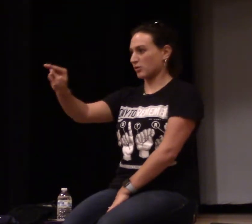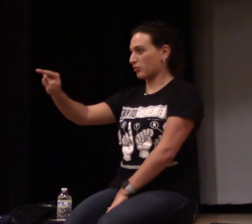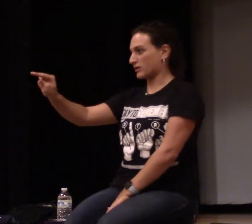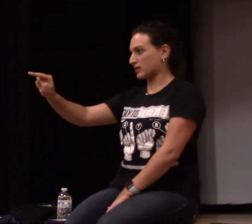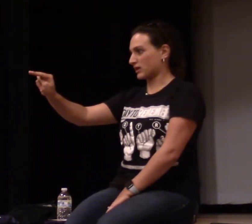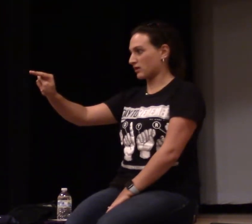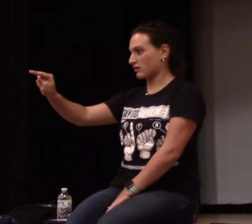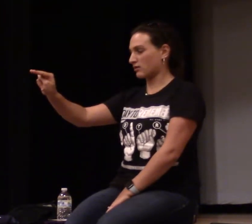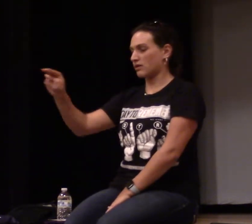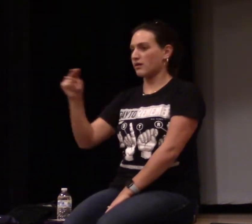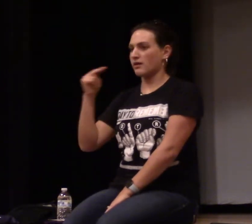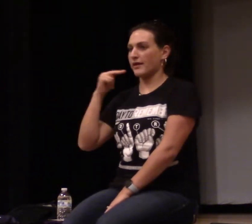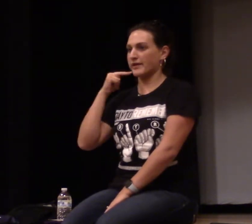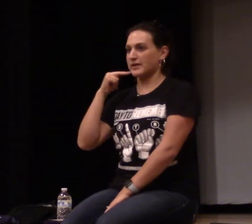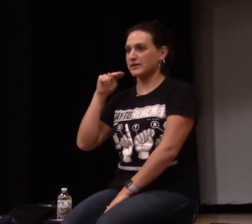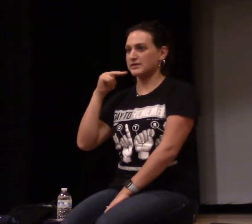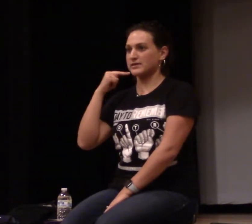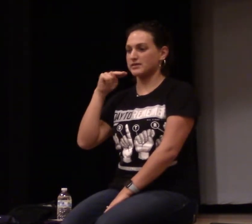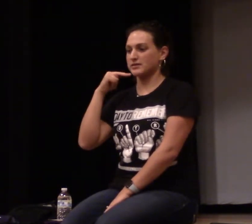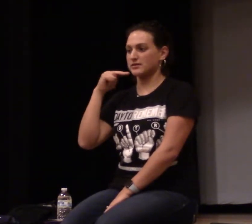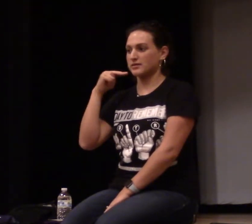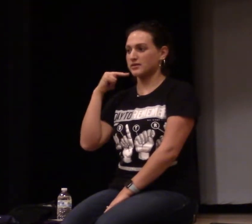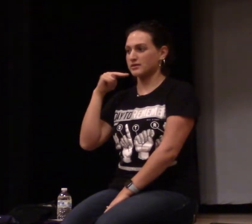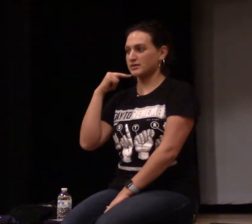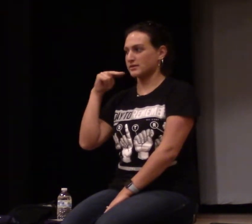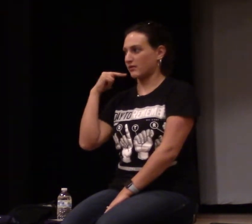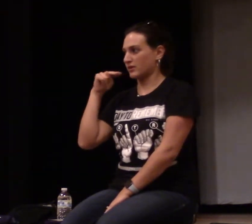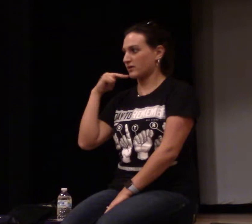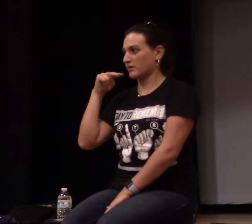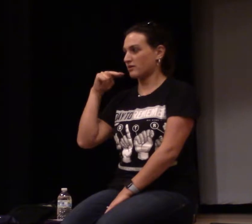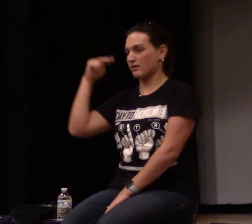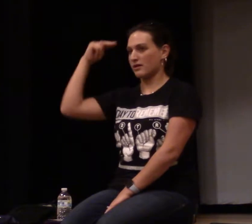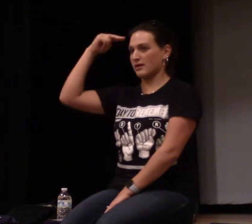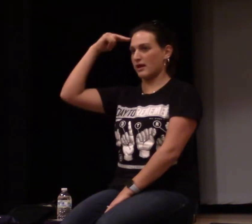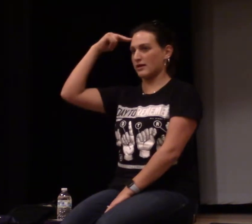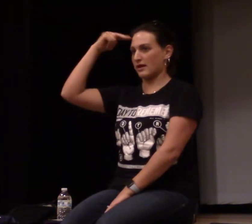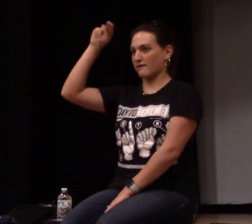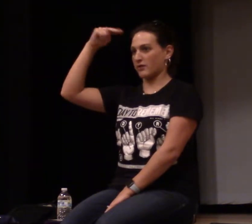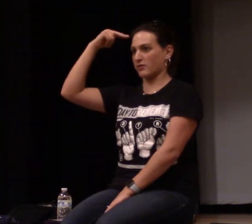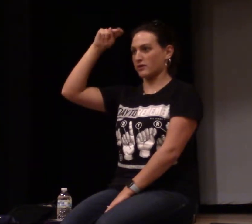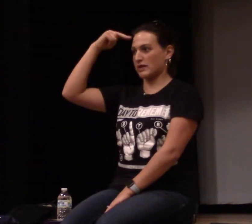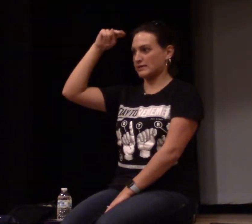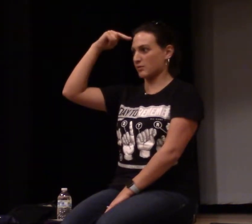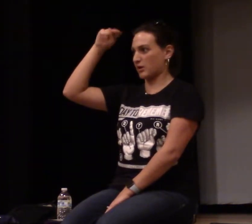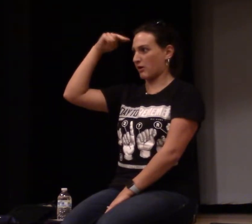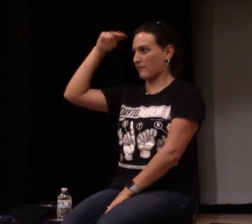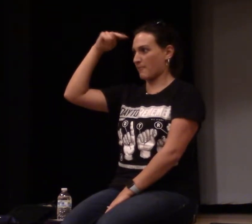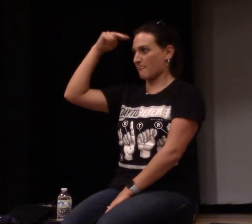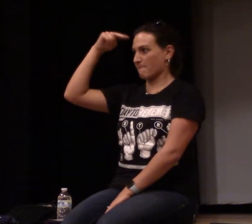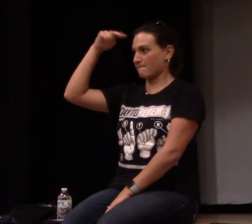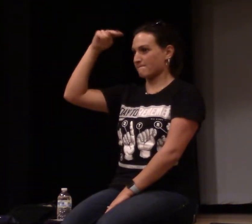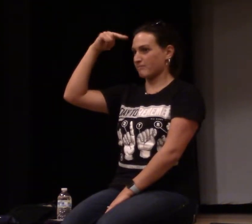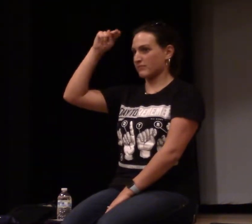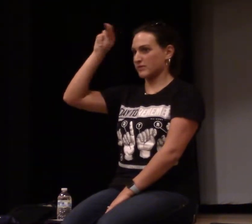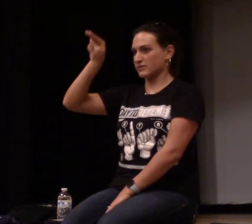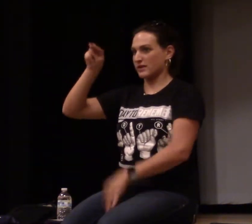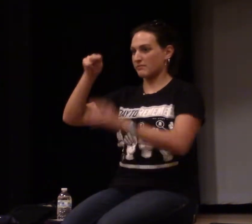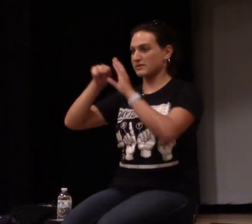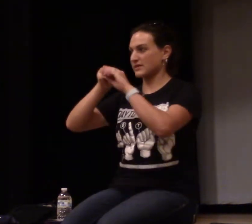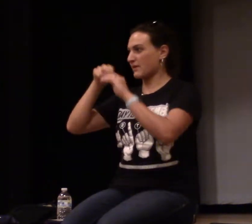pointing. And then niece is down here, and nephew is up here. So same hand